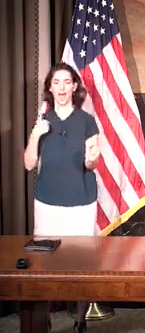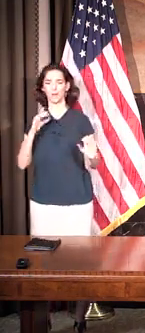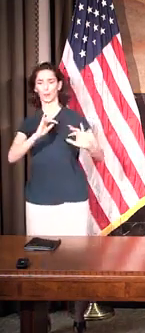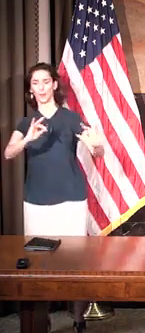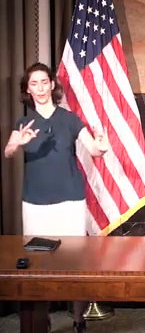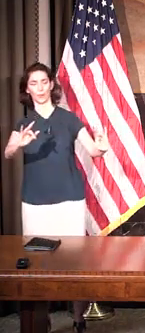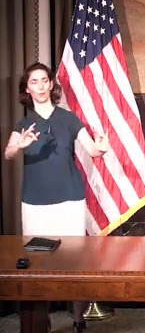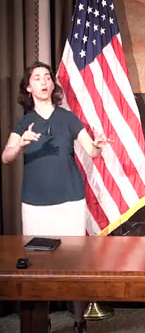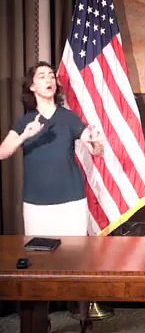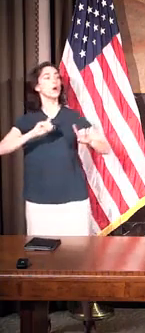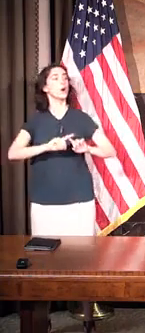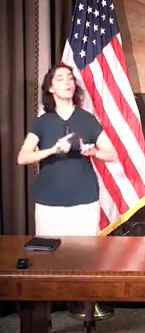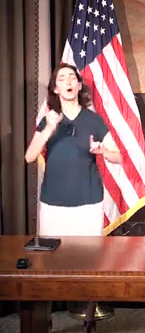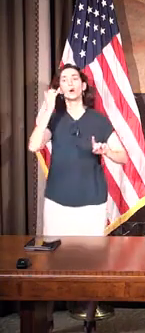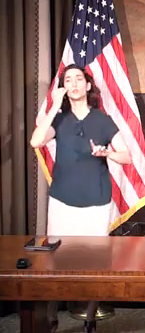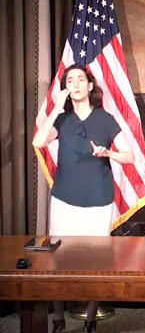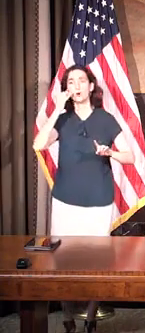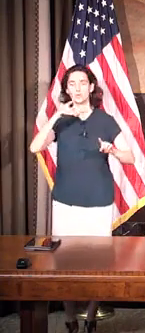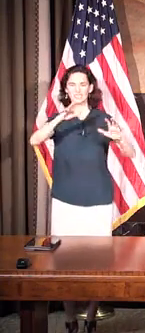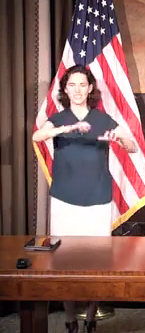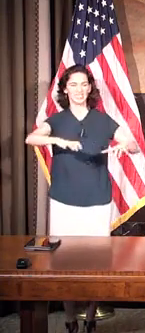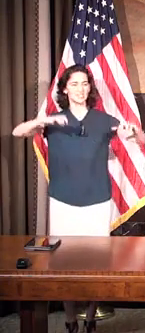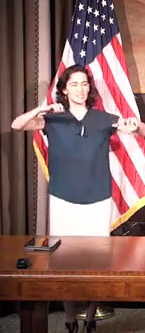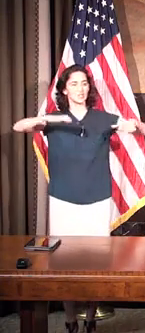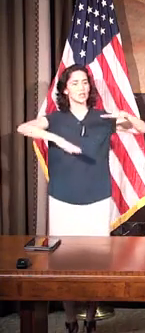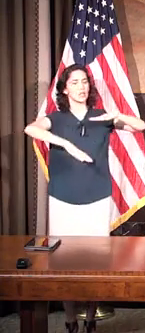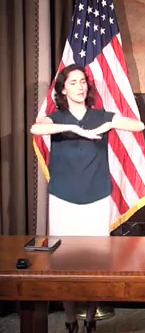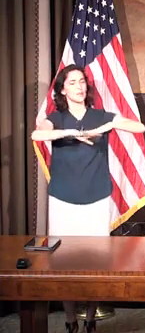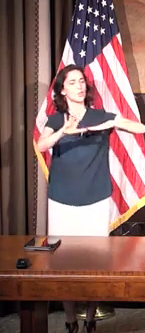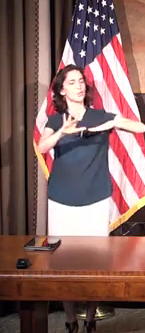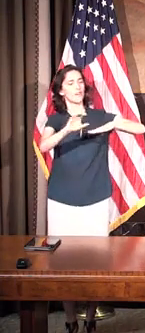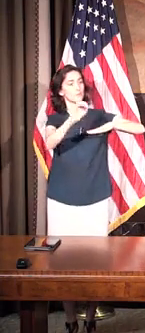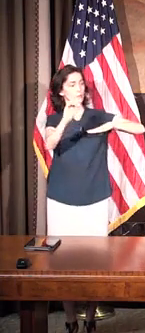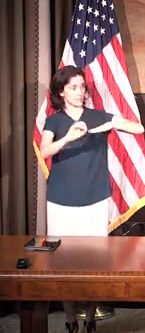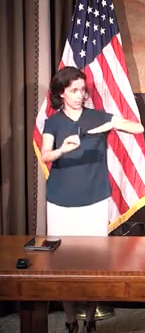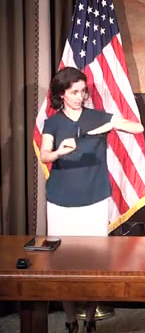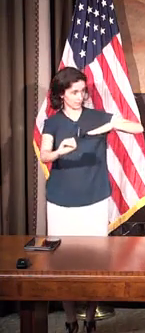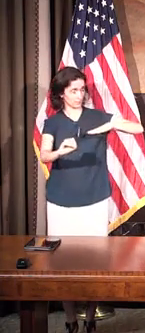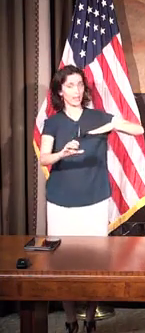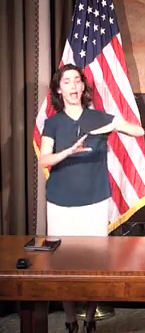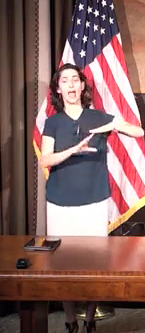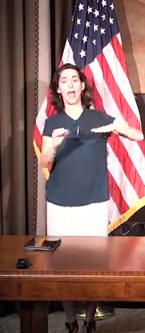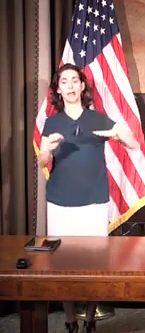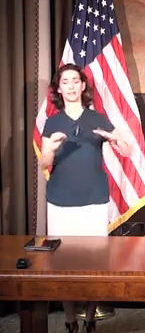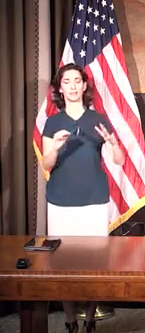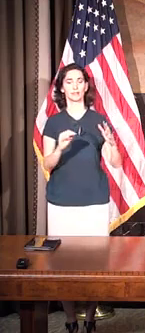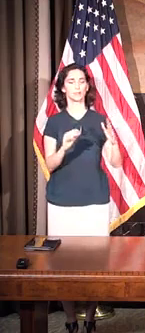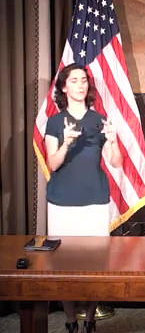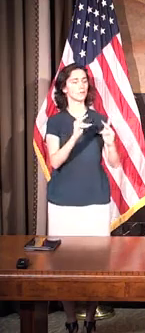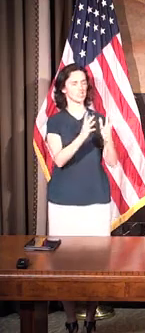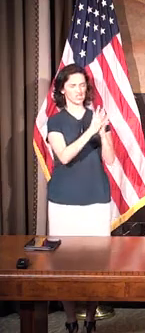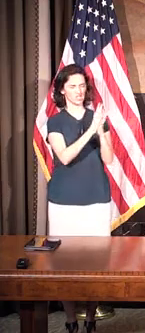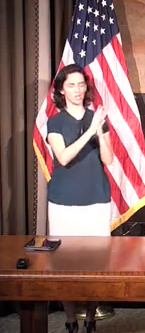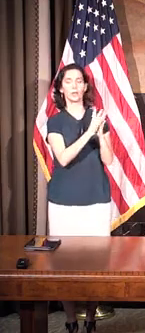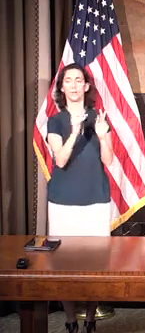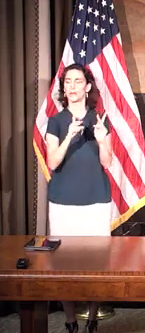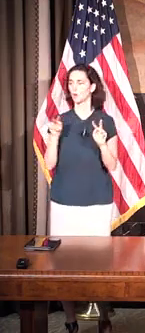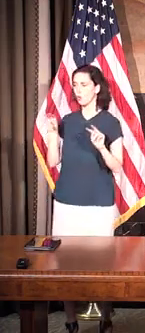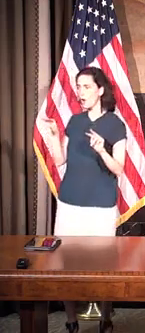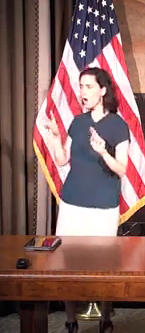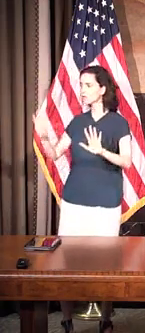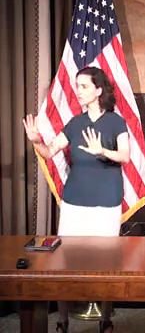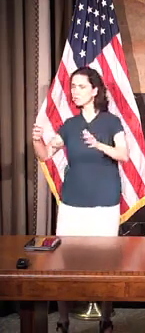you limit the capacity of these stadiums to 25%, and you put crowd managers in there, and you make sure that